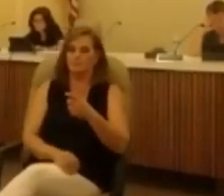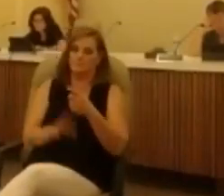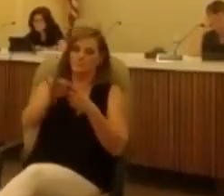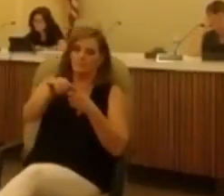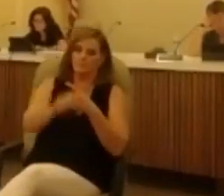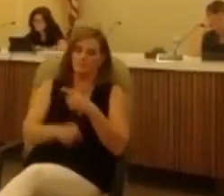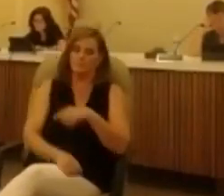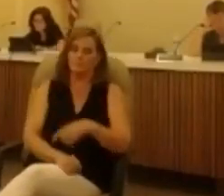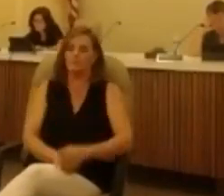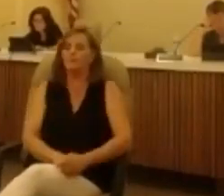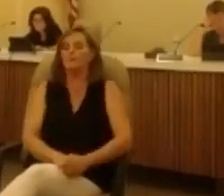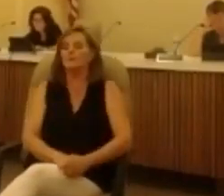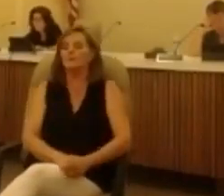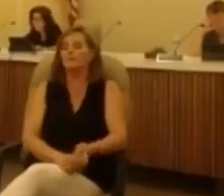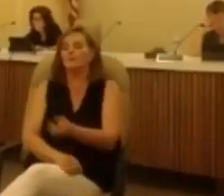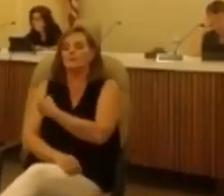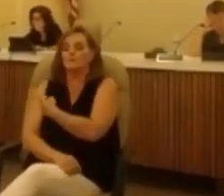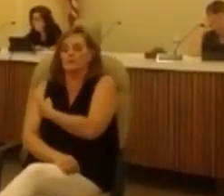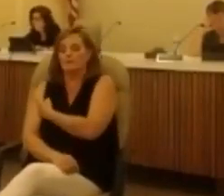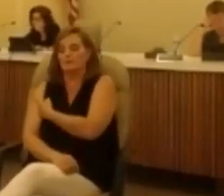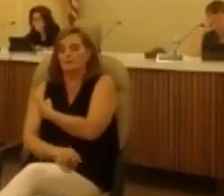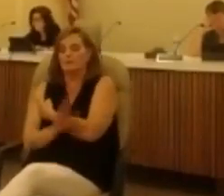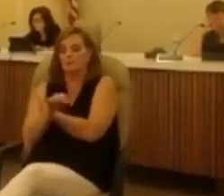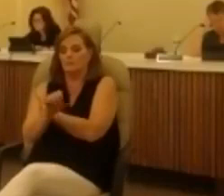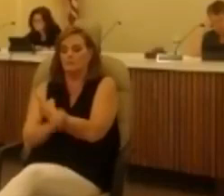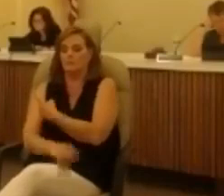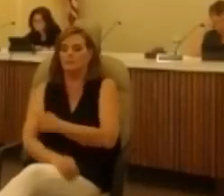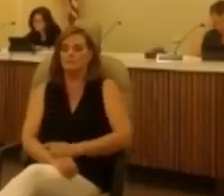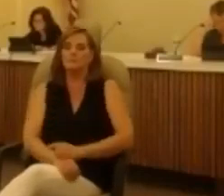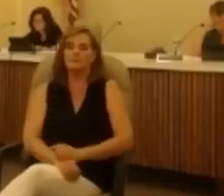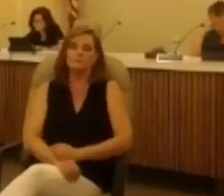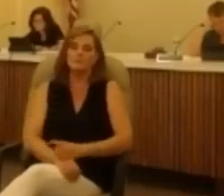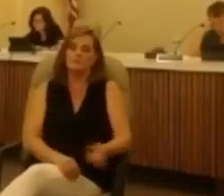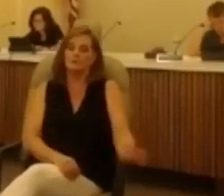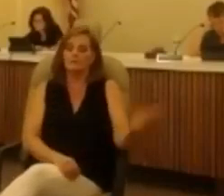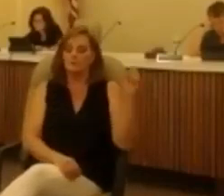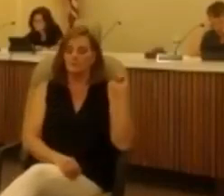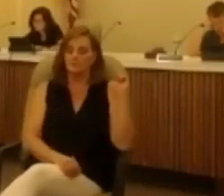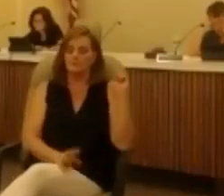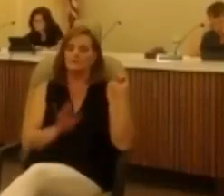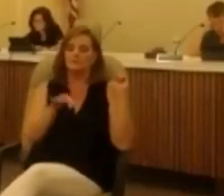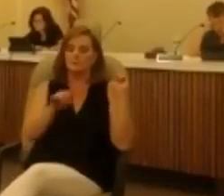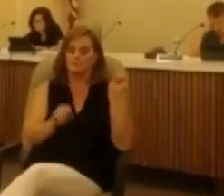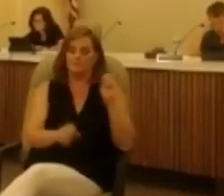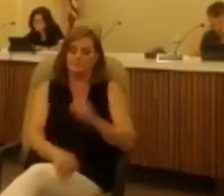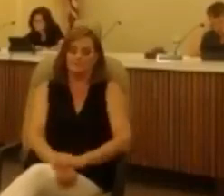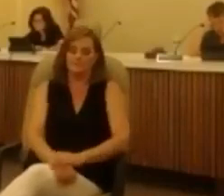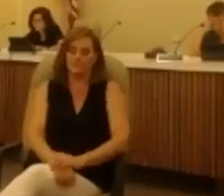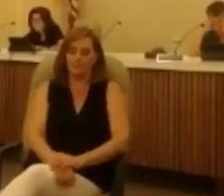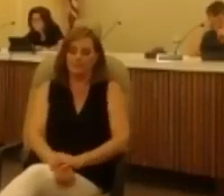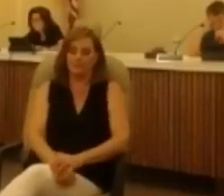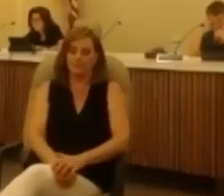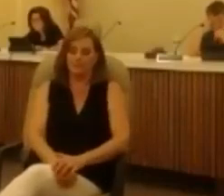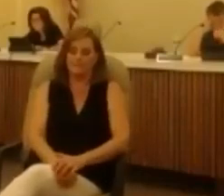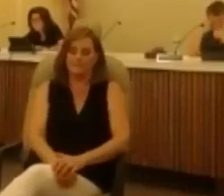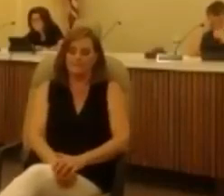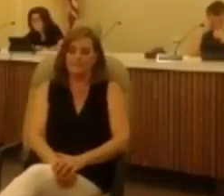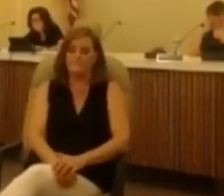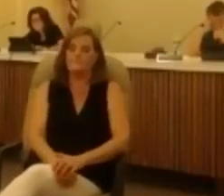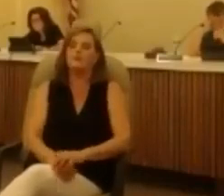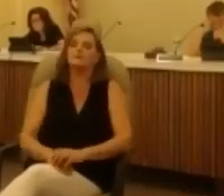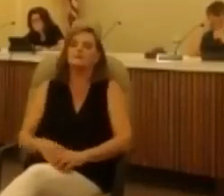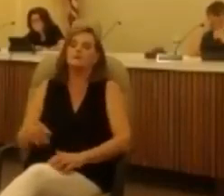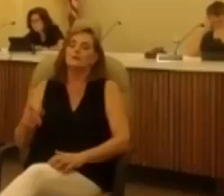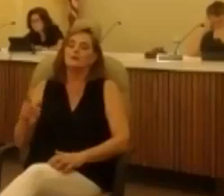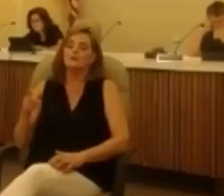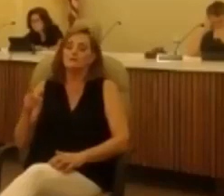Aye. Councilmember Bolzner, Aye. Supervisor Schultz. Aye. Supervisor Schultz and